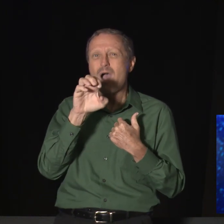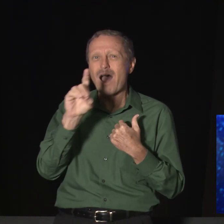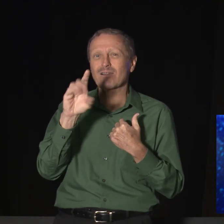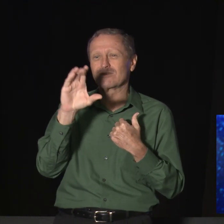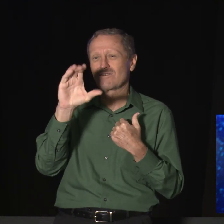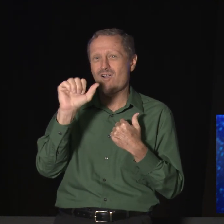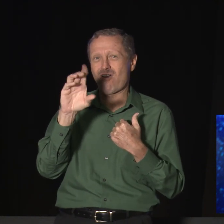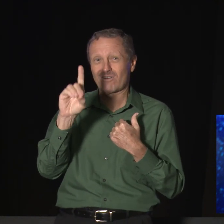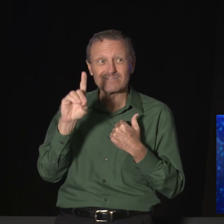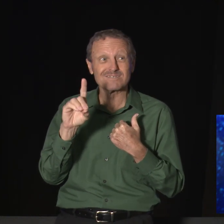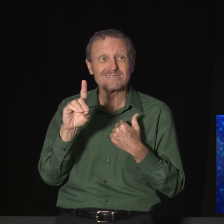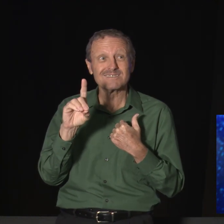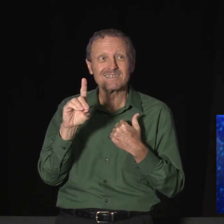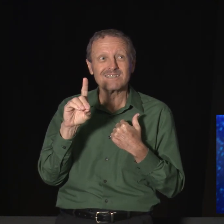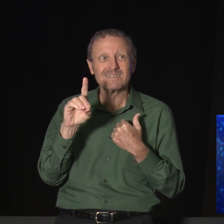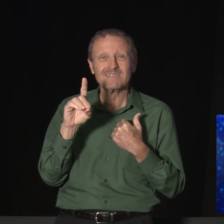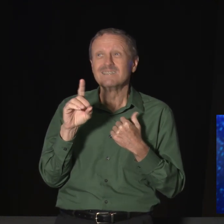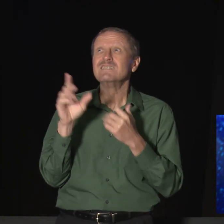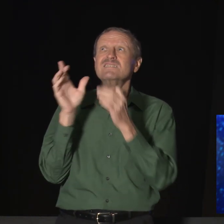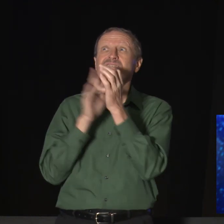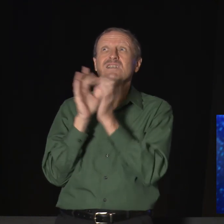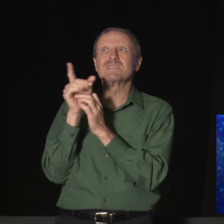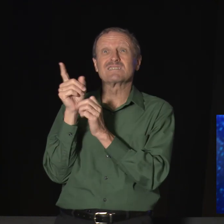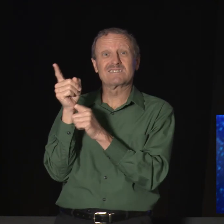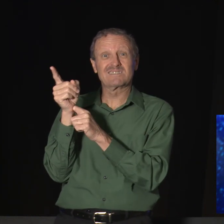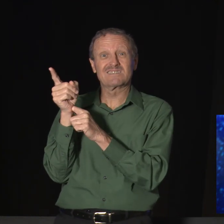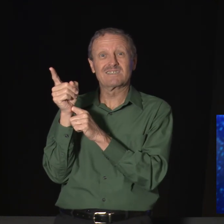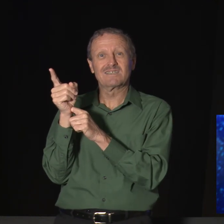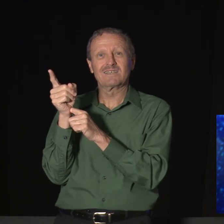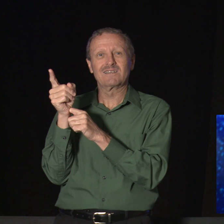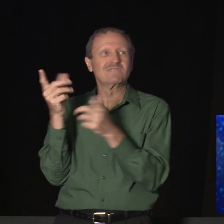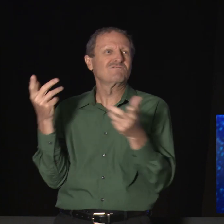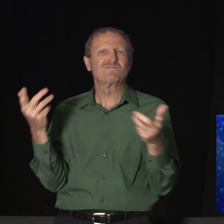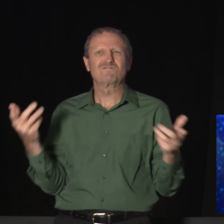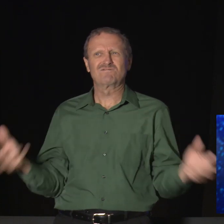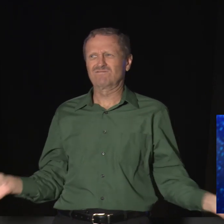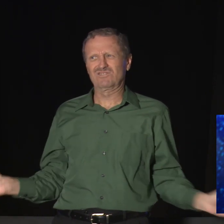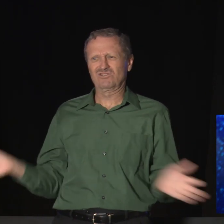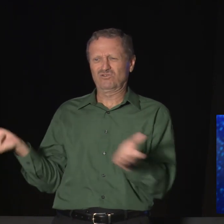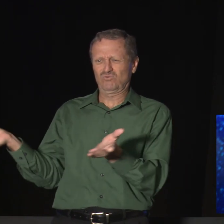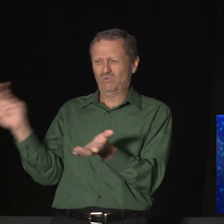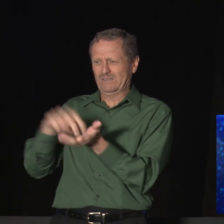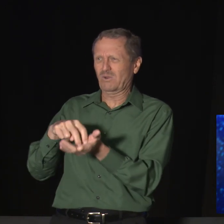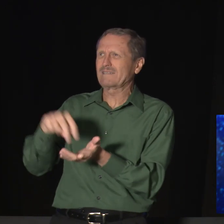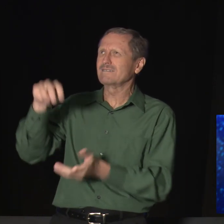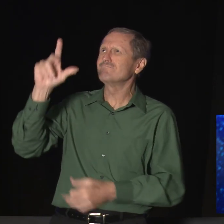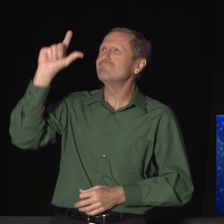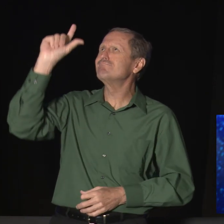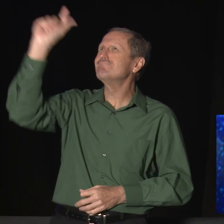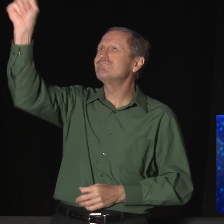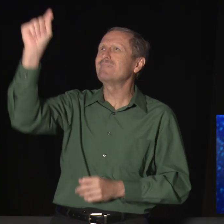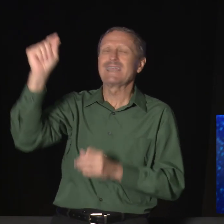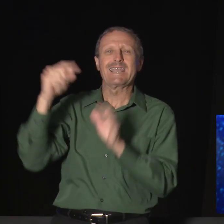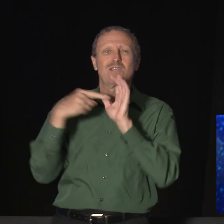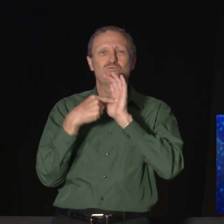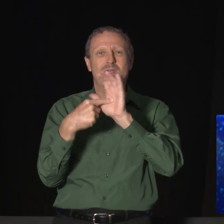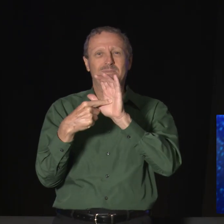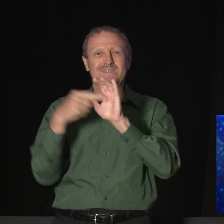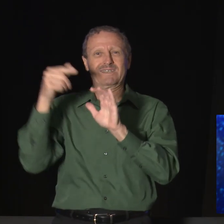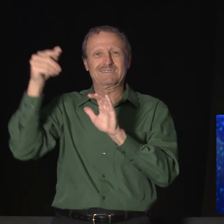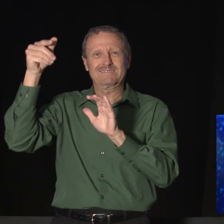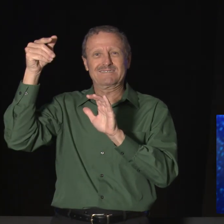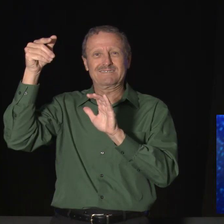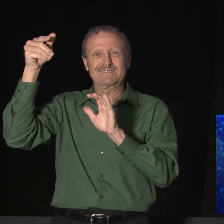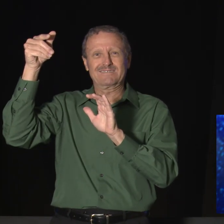card. Our Jesus has been resurrected and is now exalted as our representative to the throne